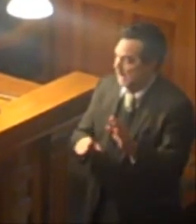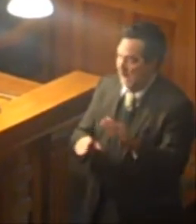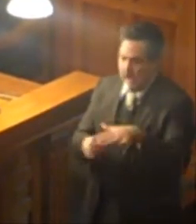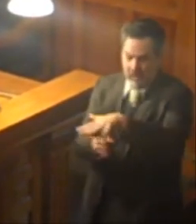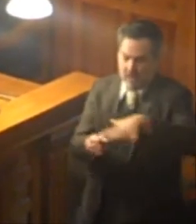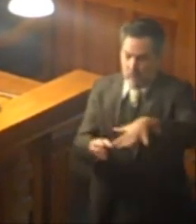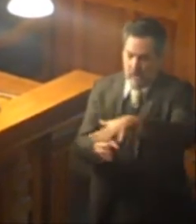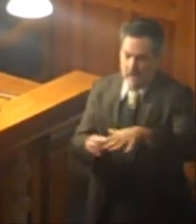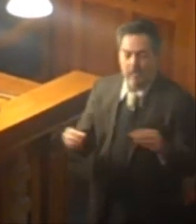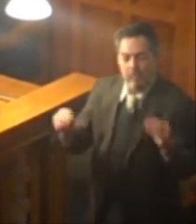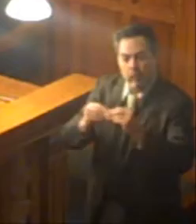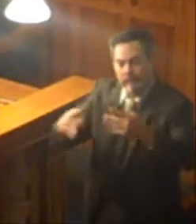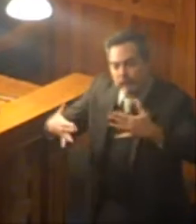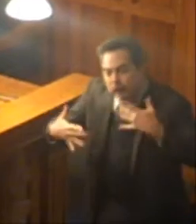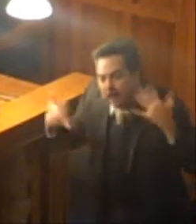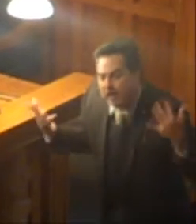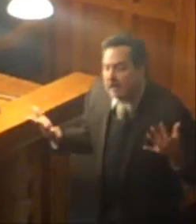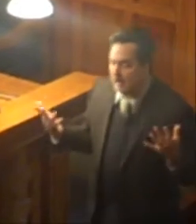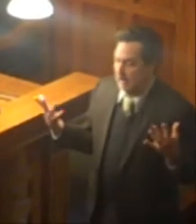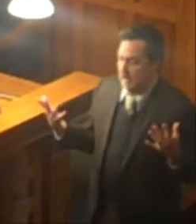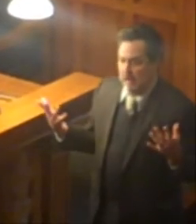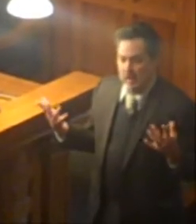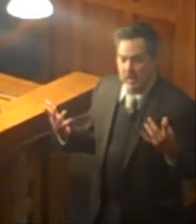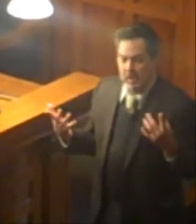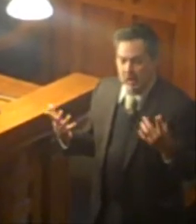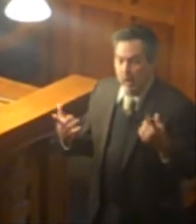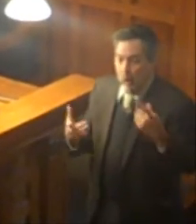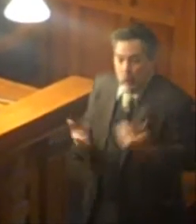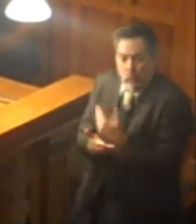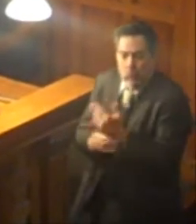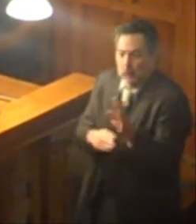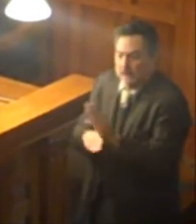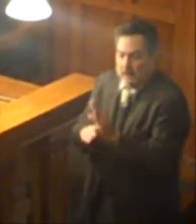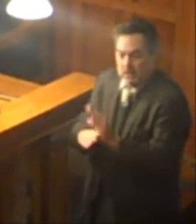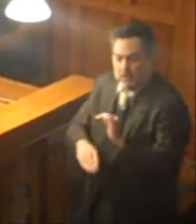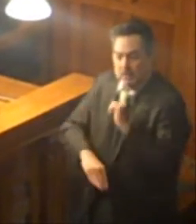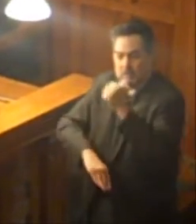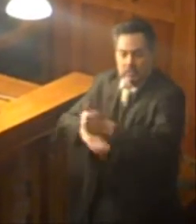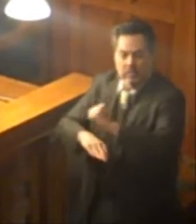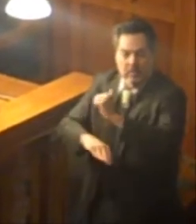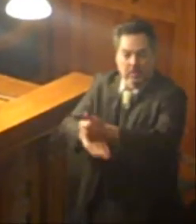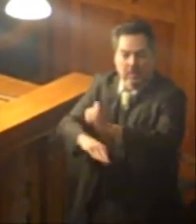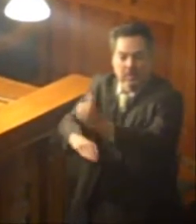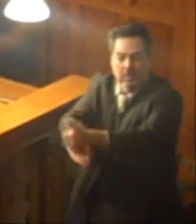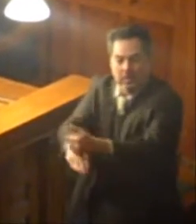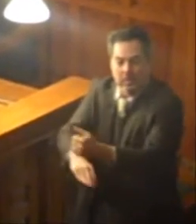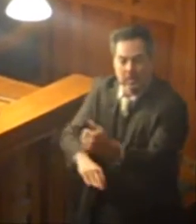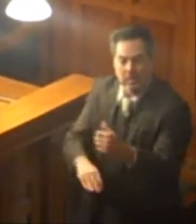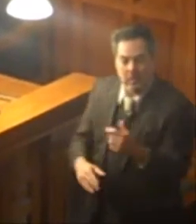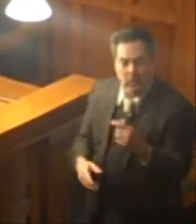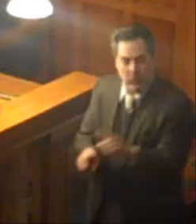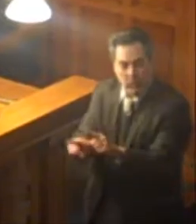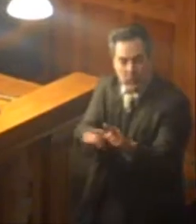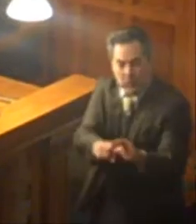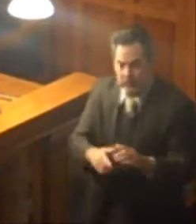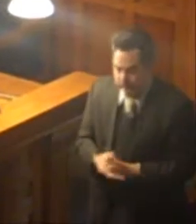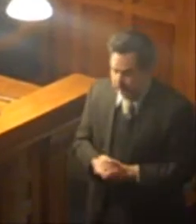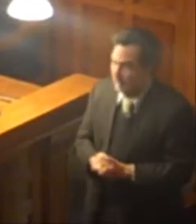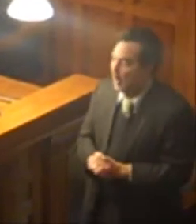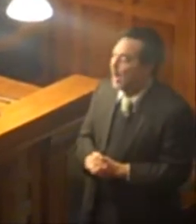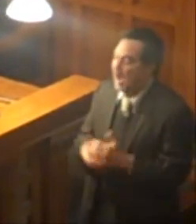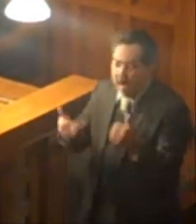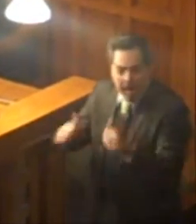and prospective businesses, because I want every business owner to know the welcome mat is out, come and